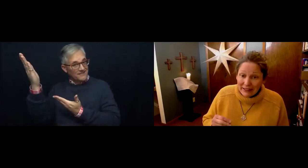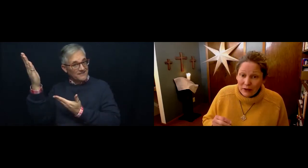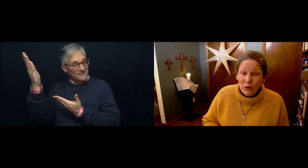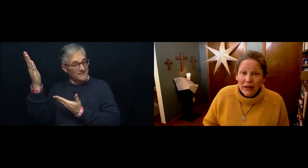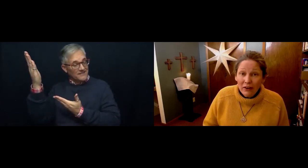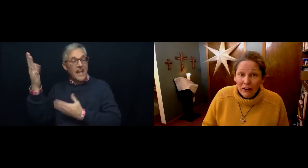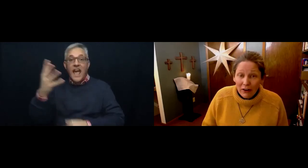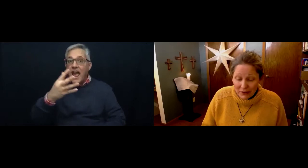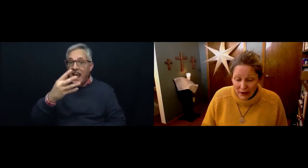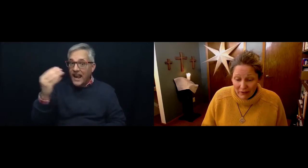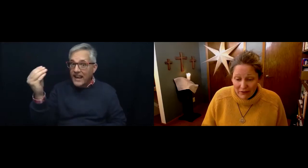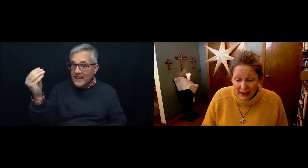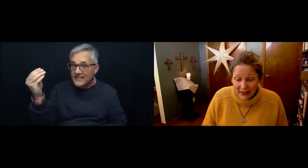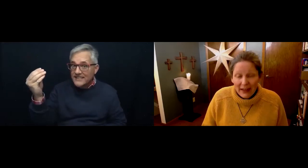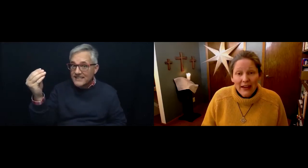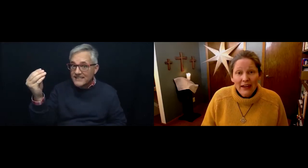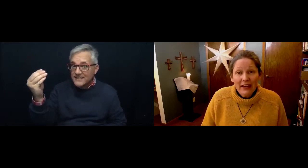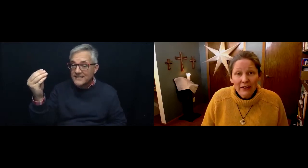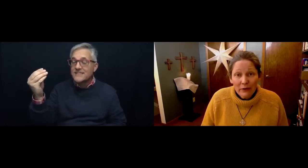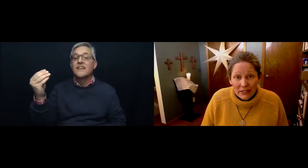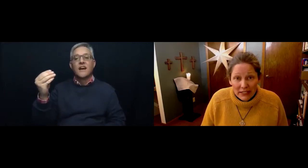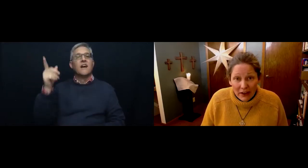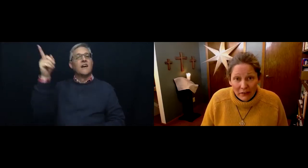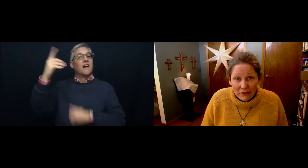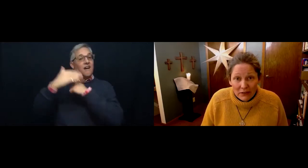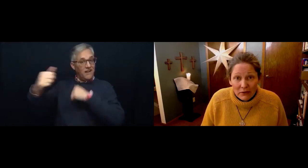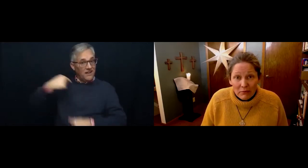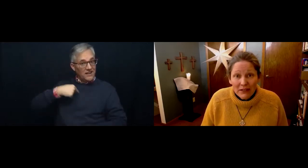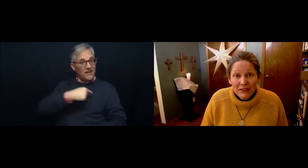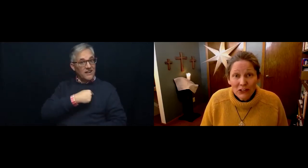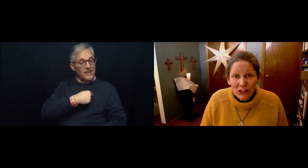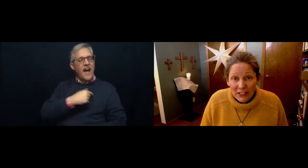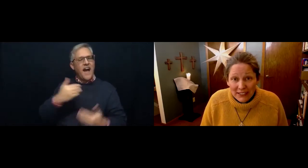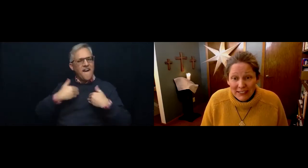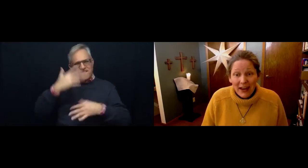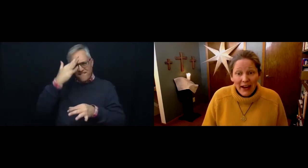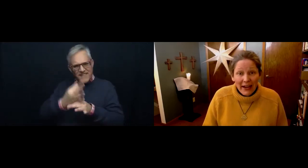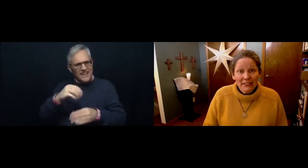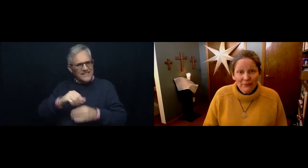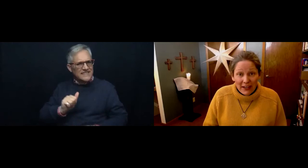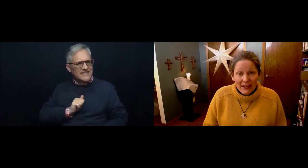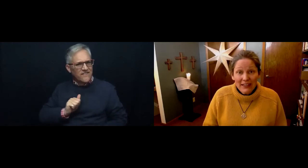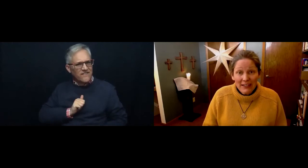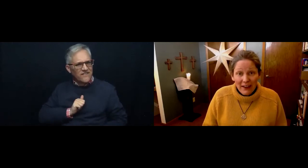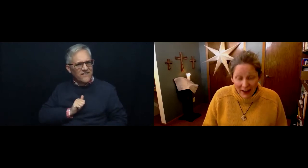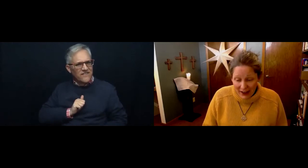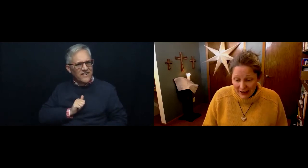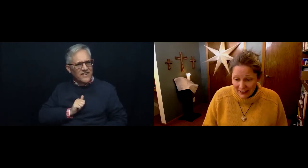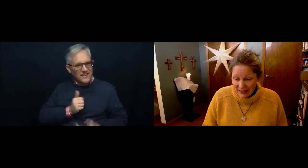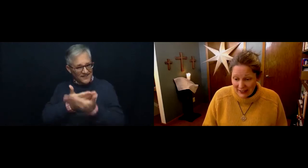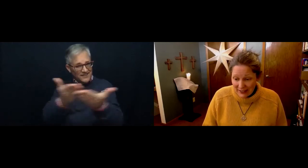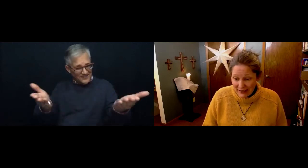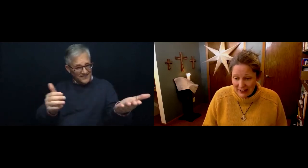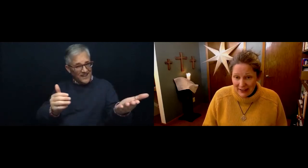And we are called to have faith in ourselves because Jesus has faith in